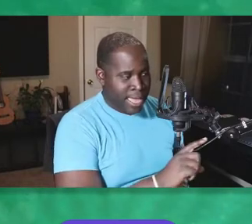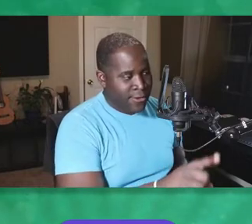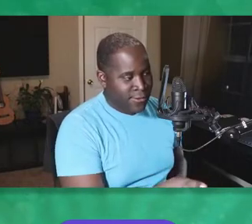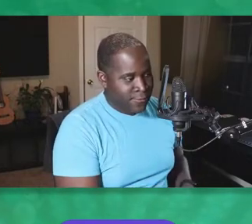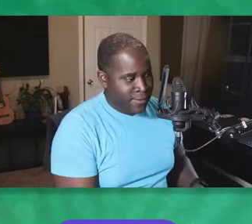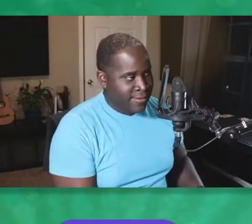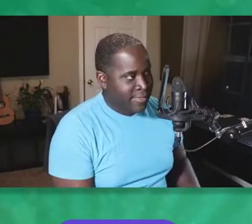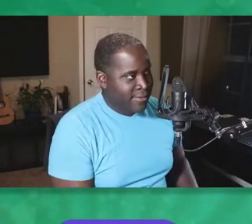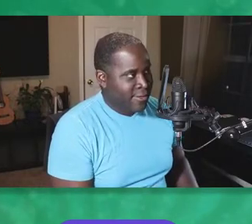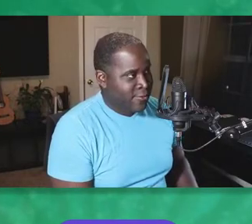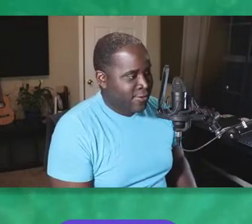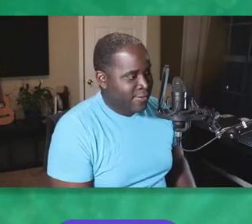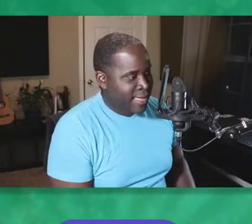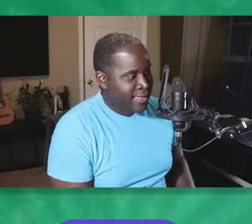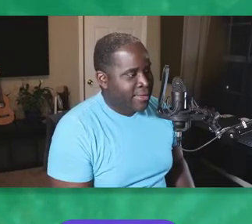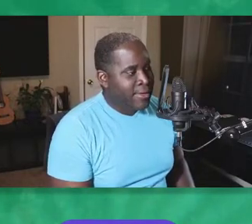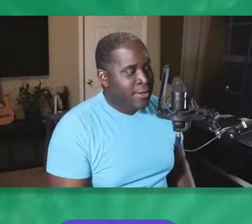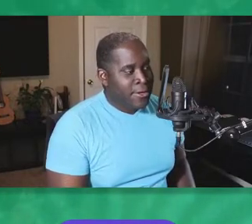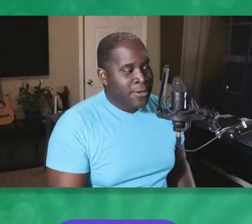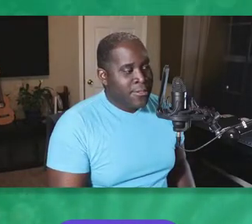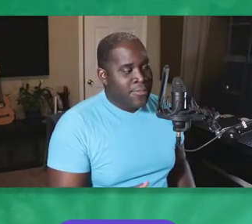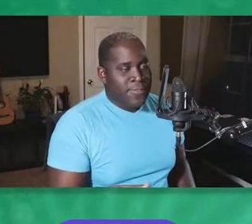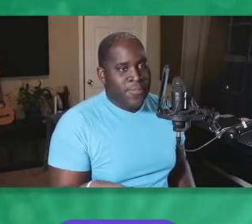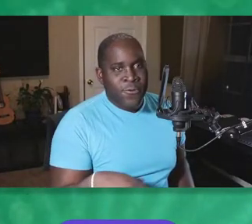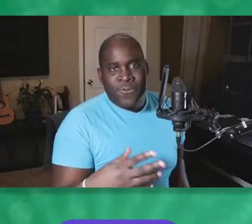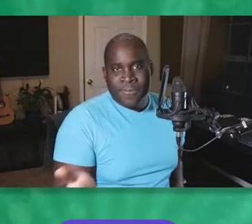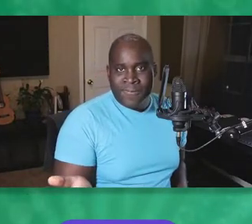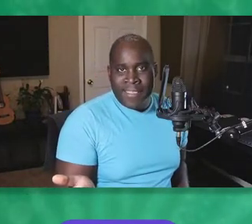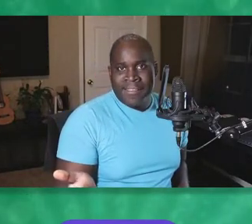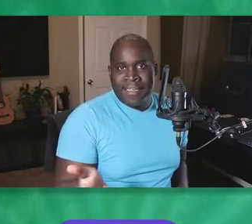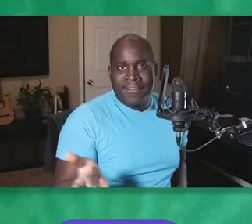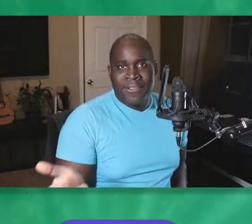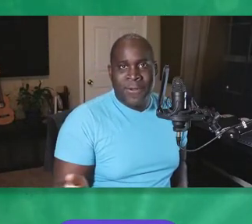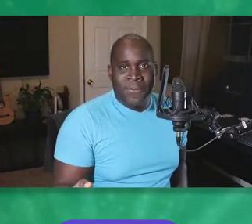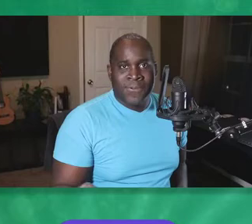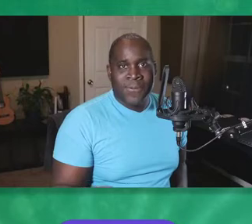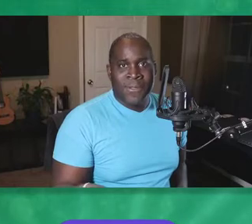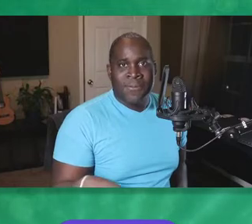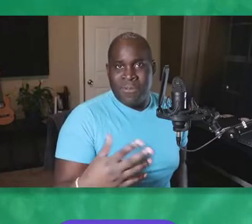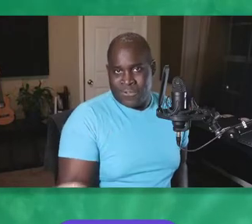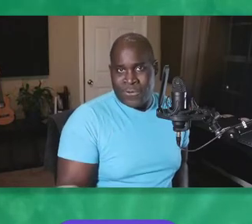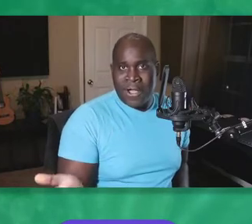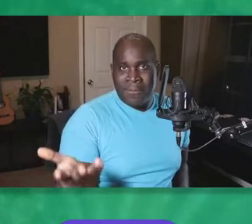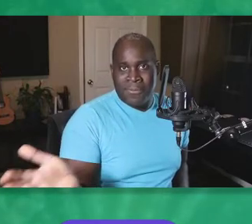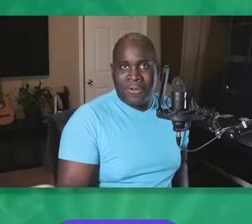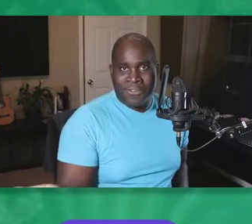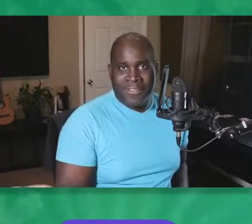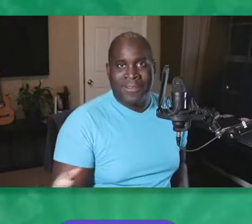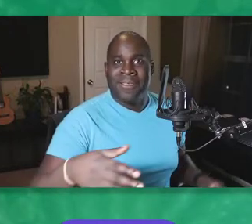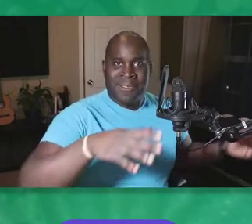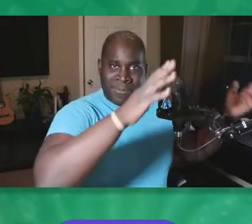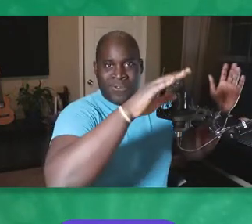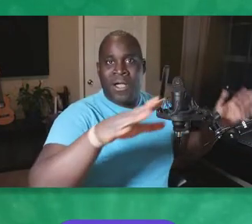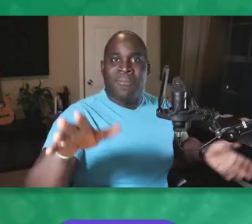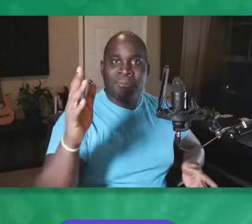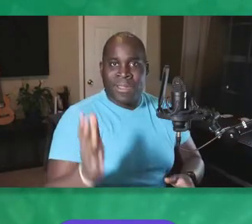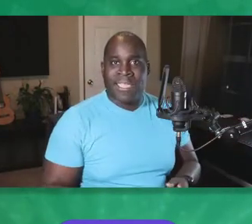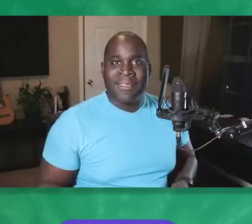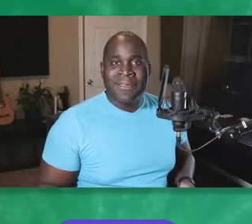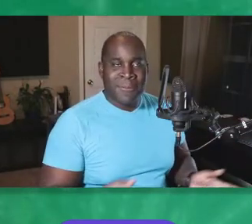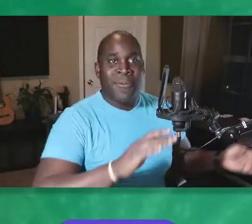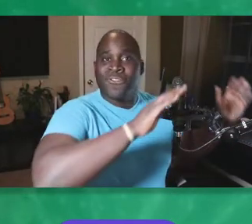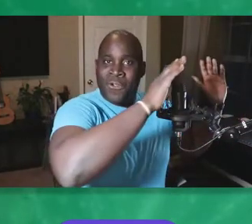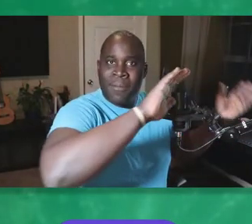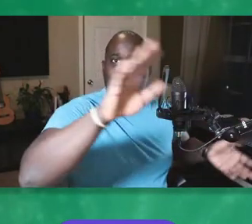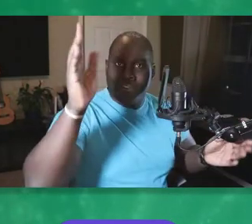the way how she's phrasing this. She's like, those are some fancy nice clothes, Mr. Humble Person. Mr. Humble